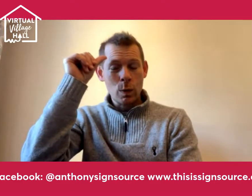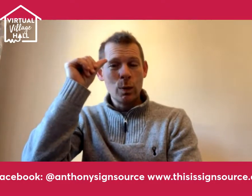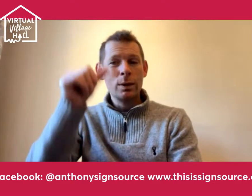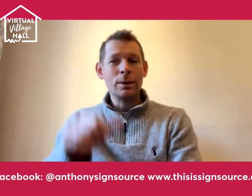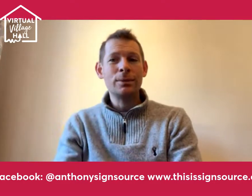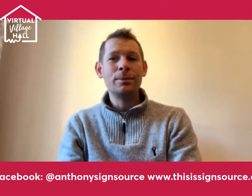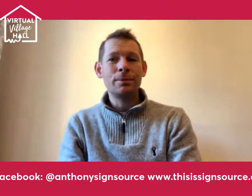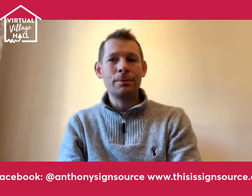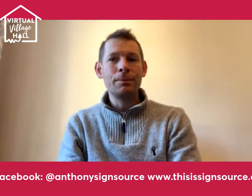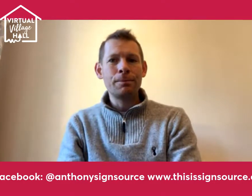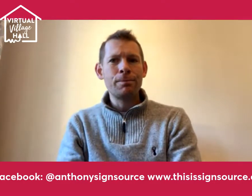No,